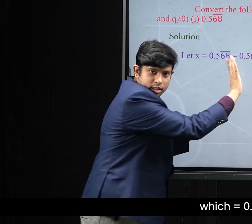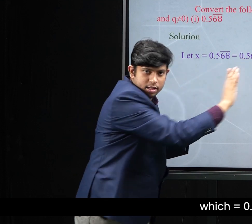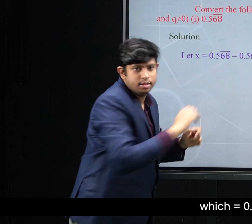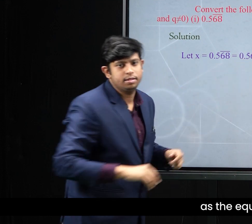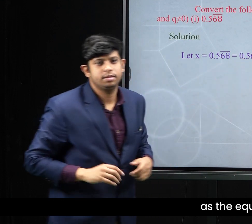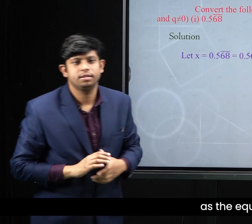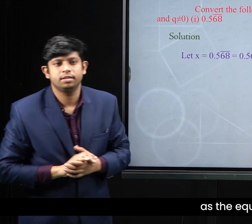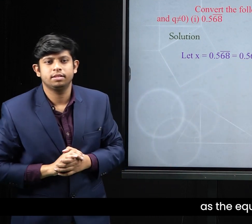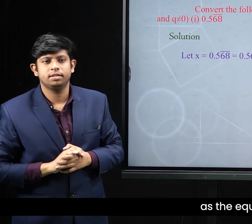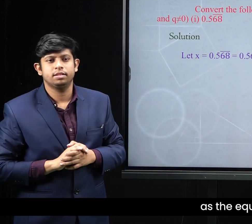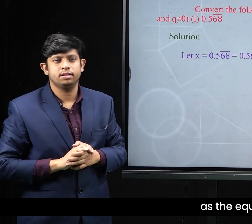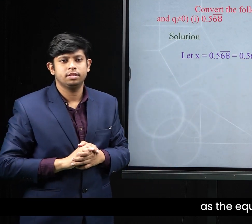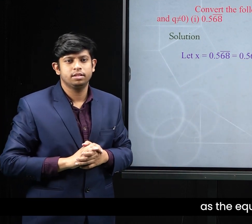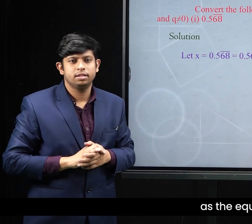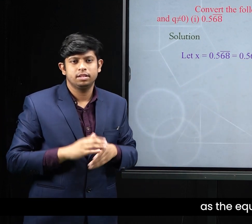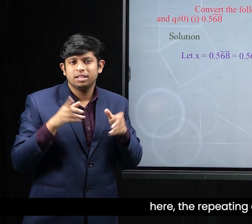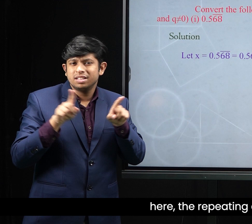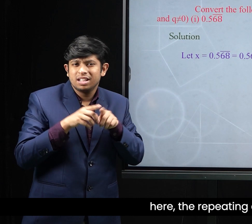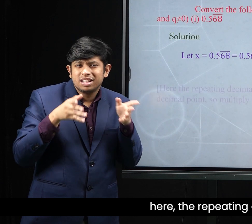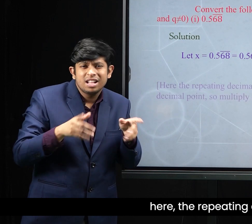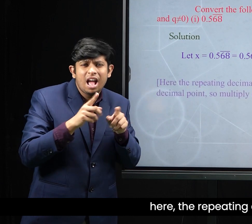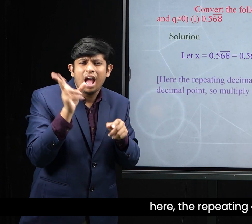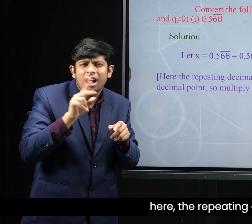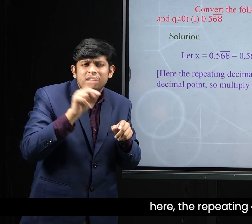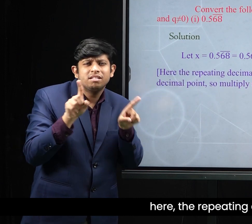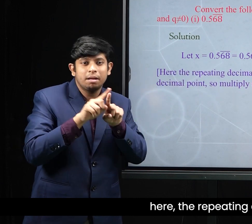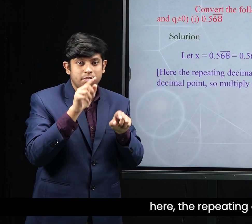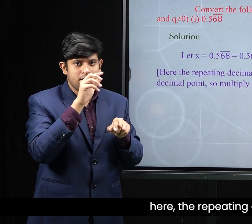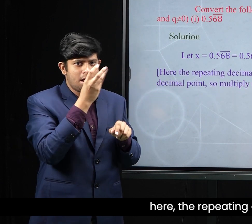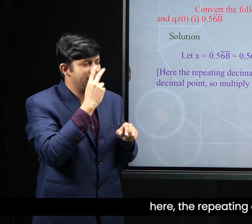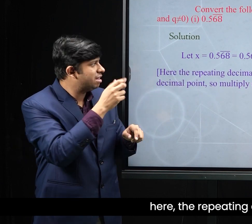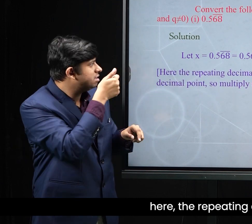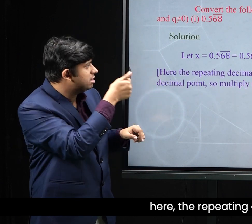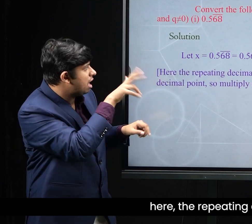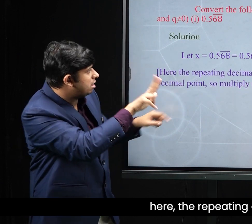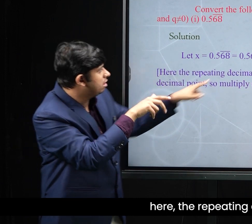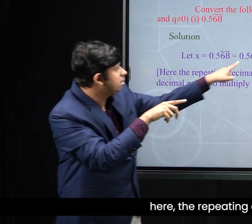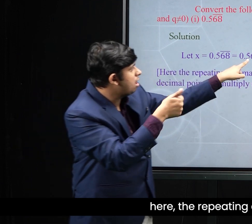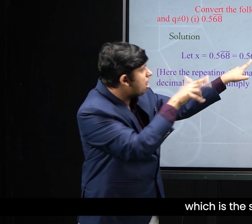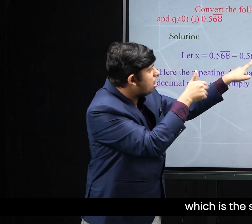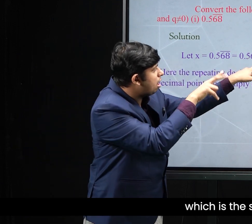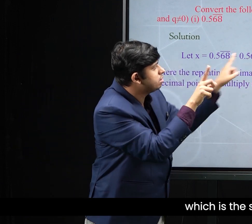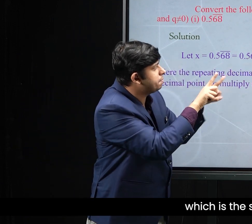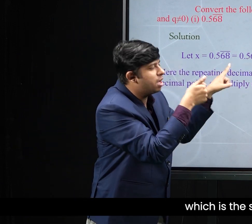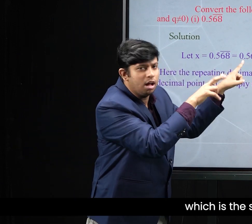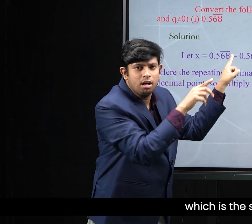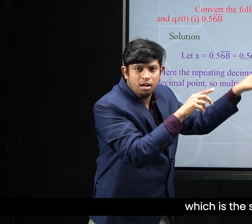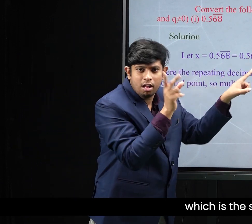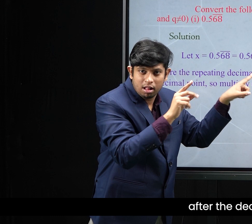0.5686868 as equation 1. Here the repeating decimal digit is 68, which is the second digit after